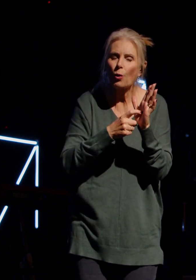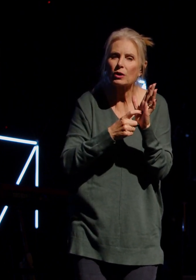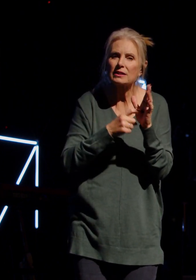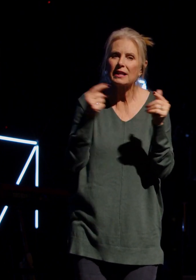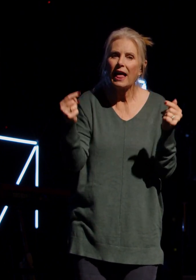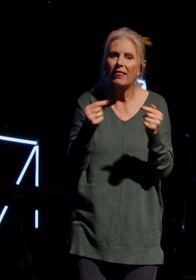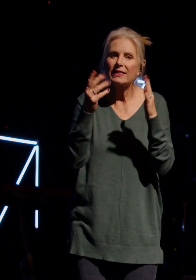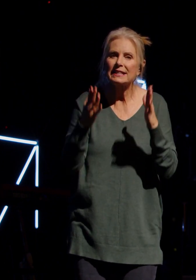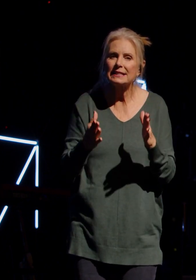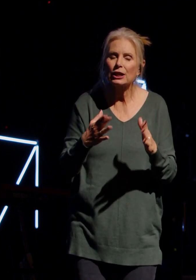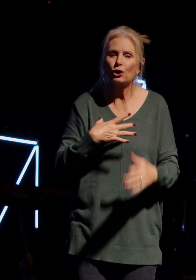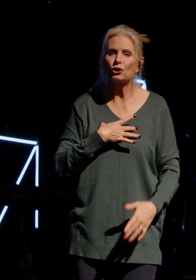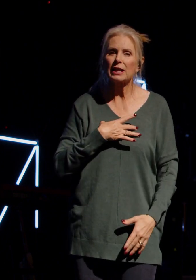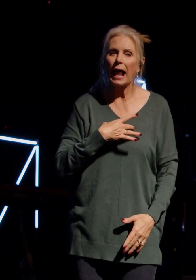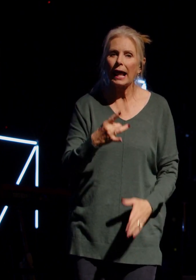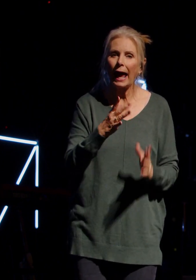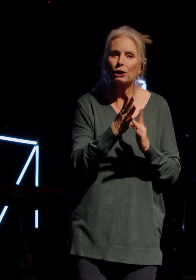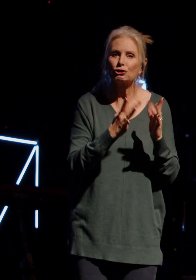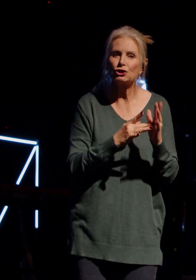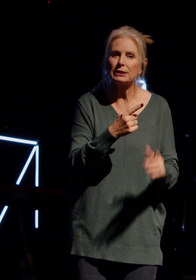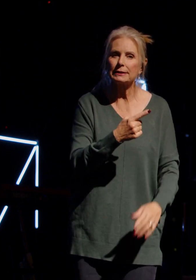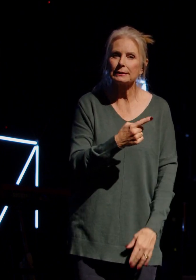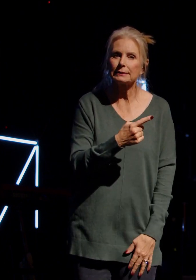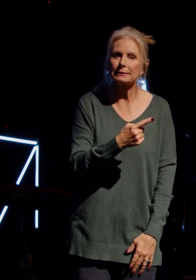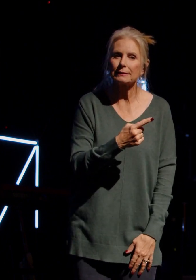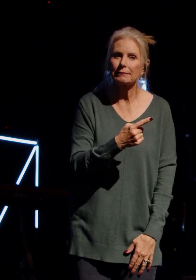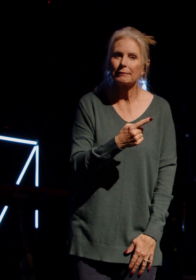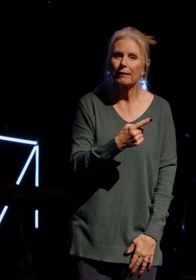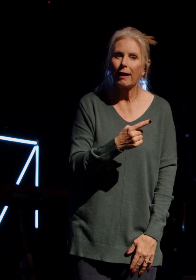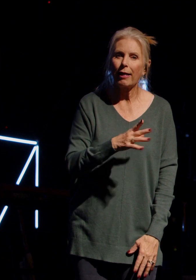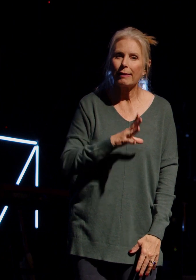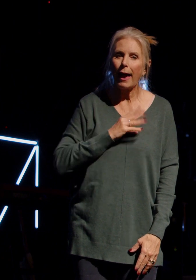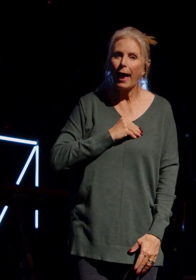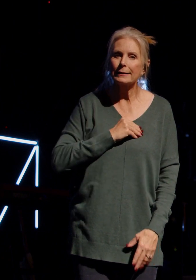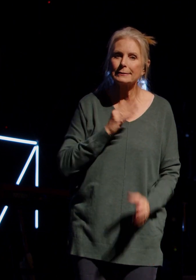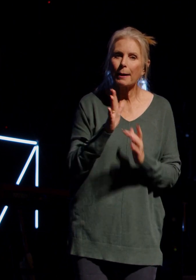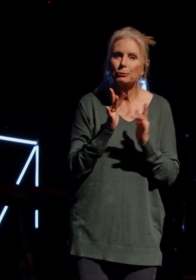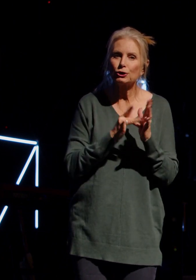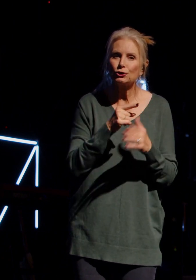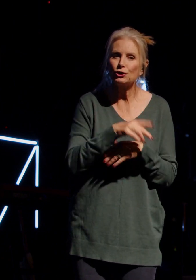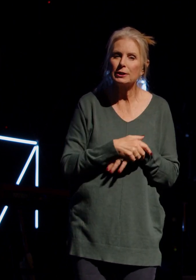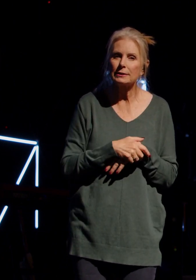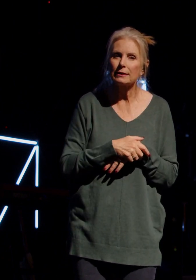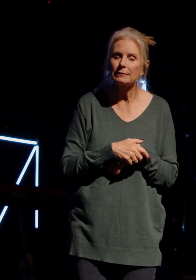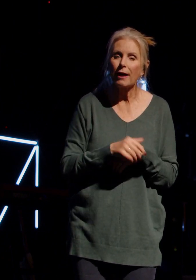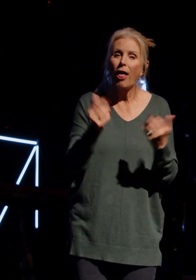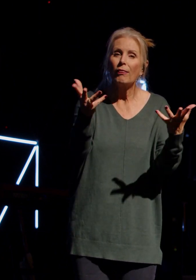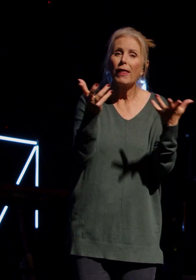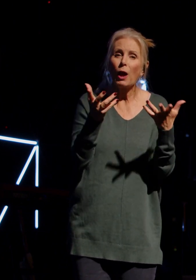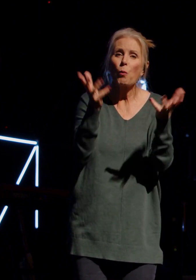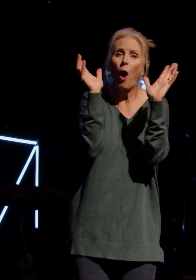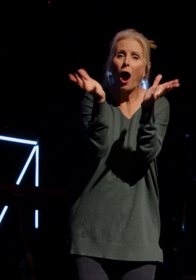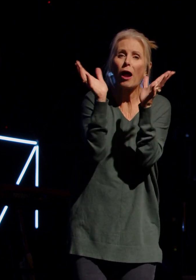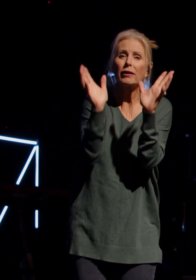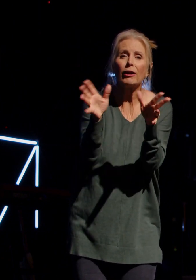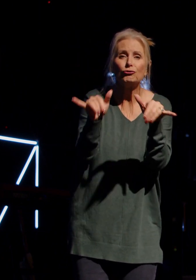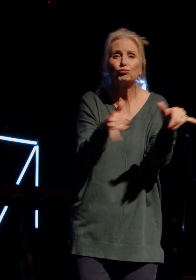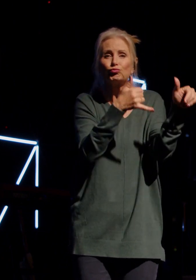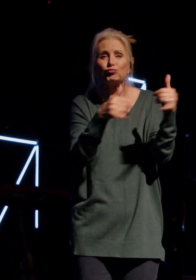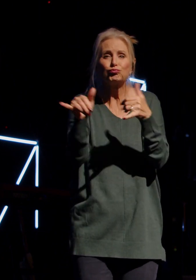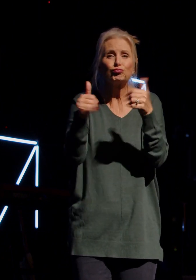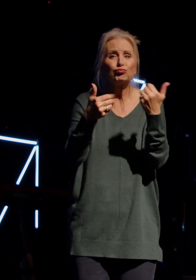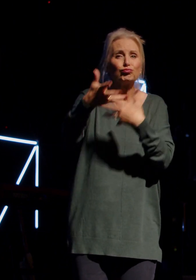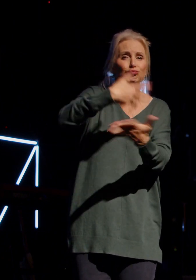Jesus. The unbelievers accepted Jesus enough to want to eat with him. They wanted to be with